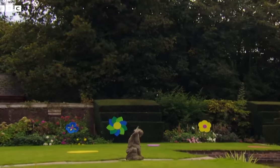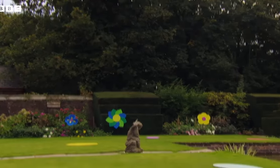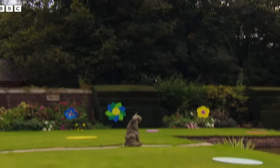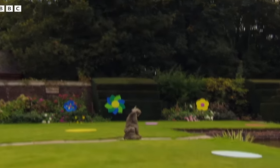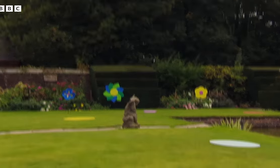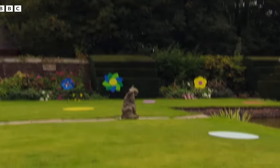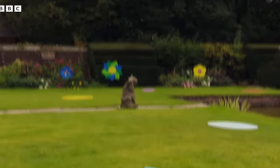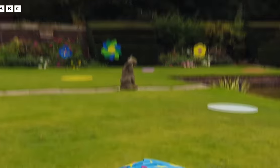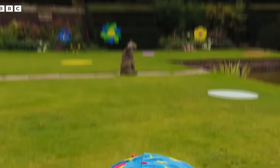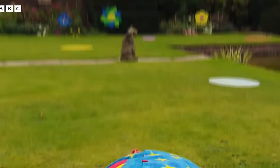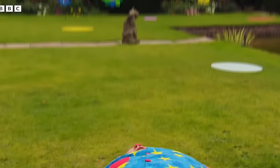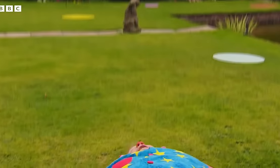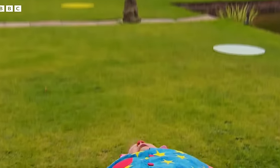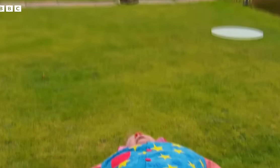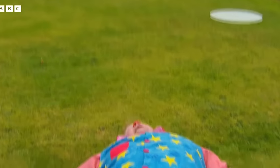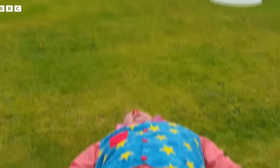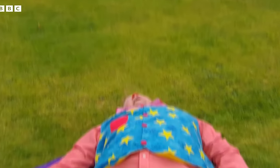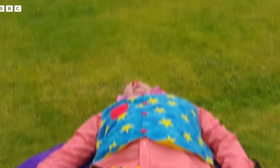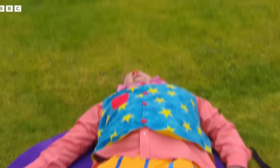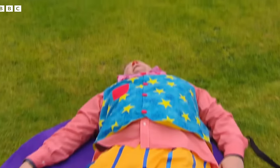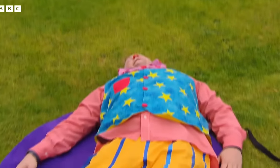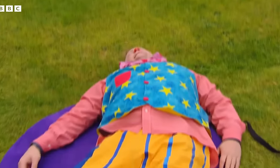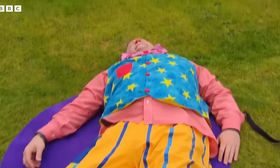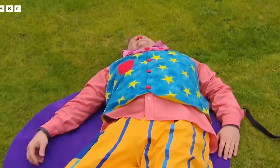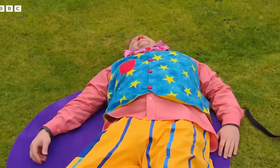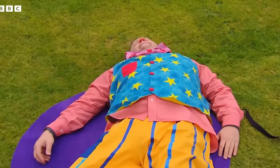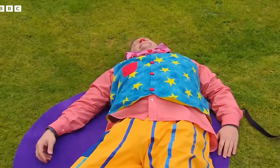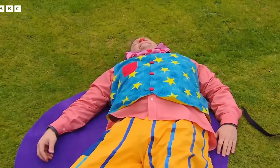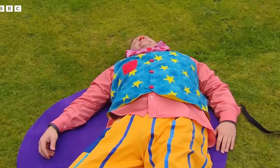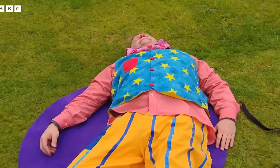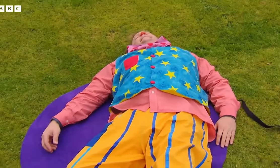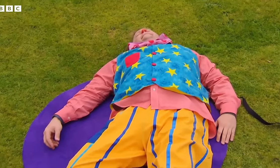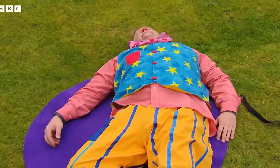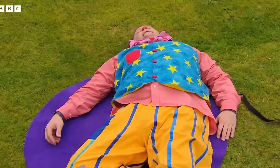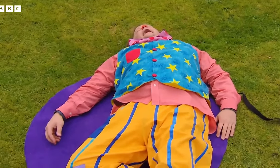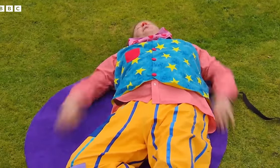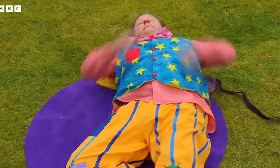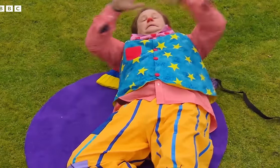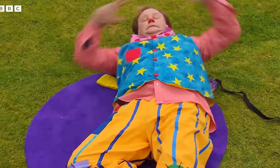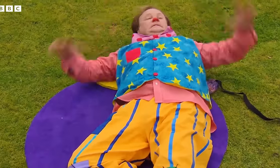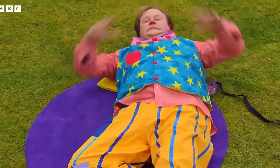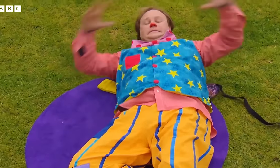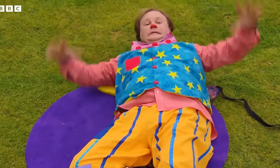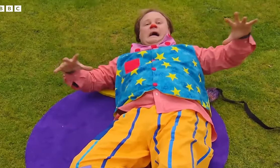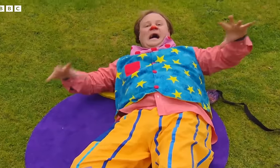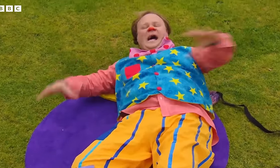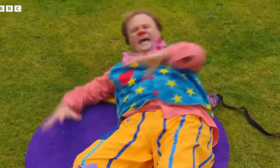Mr. Tumble, Mr. Tumble, wake up, Mr. Tumble.